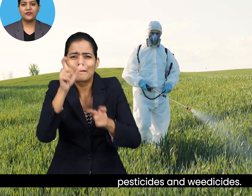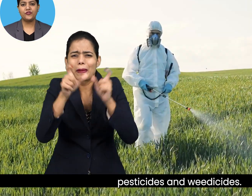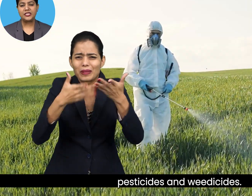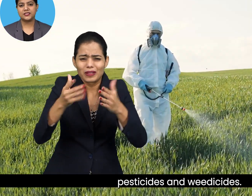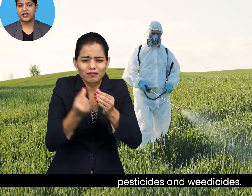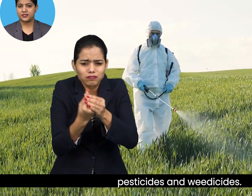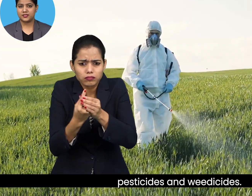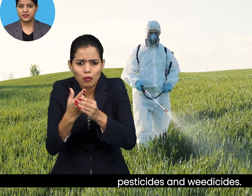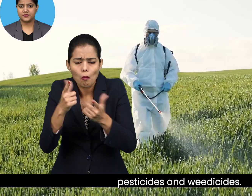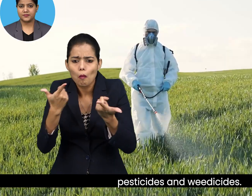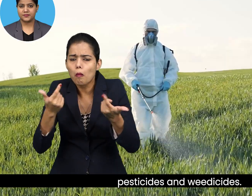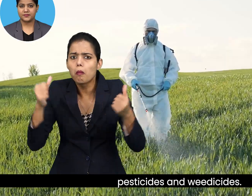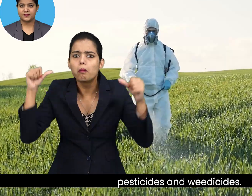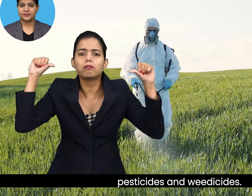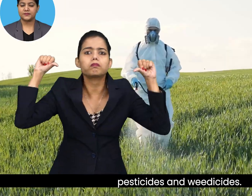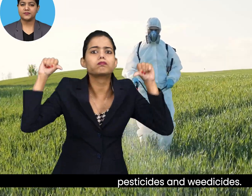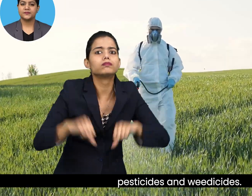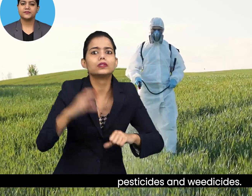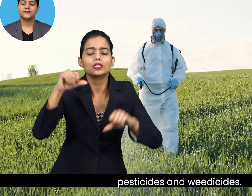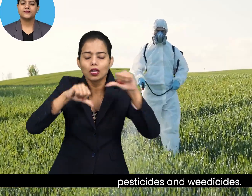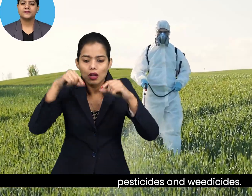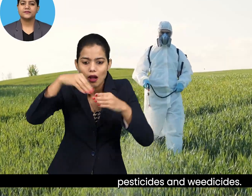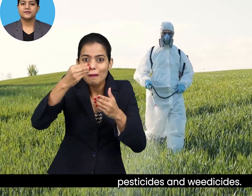pesticides, and weedicides.